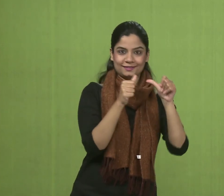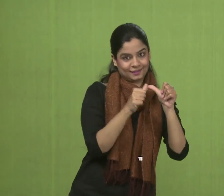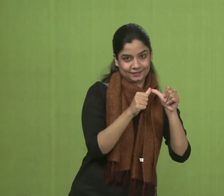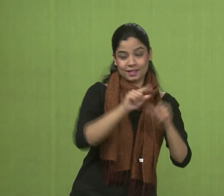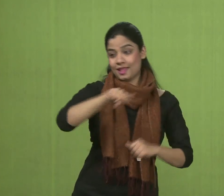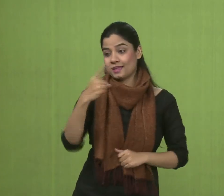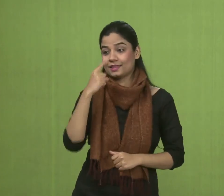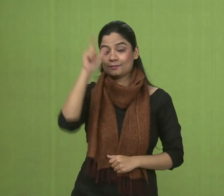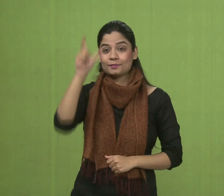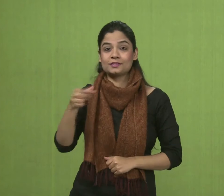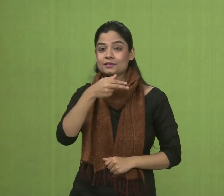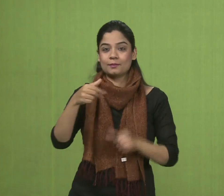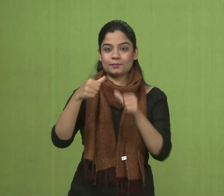the other is named Annie.